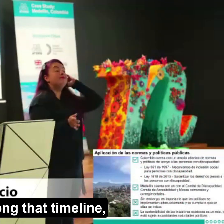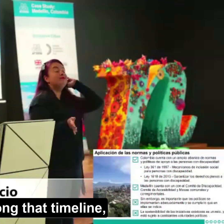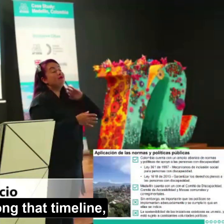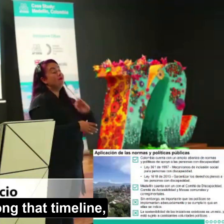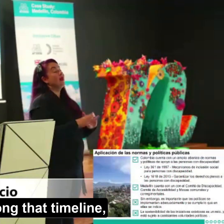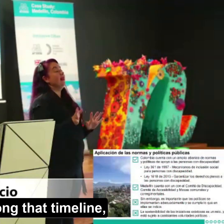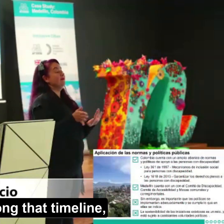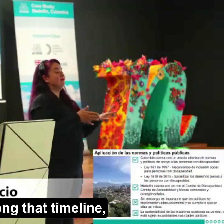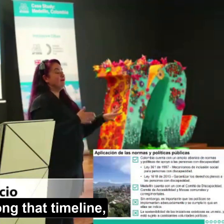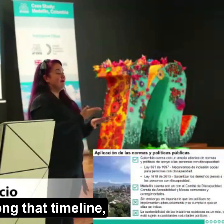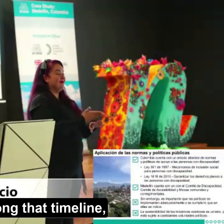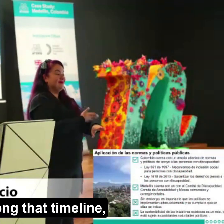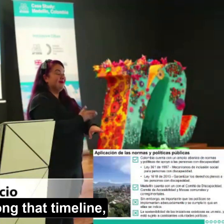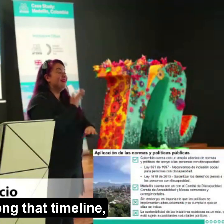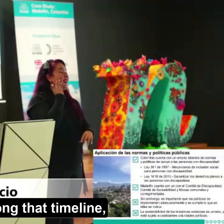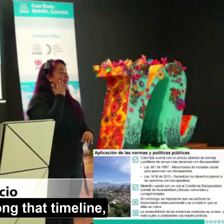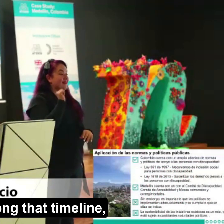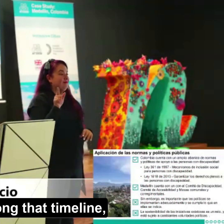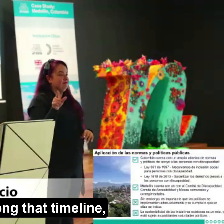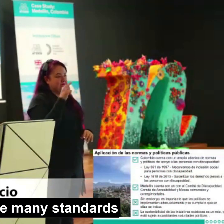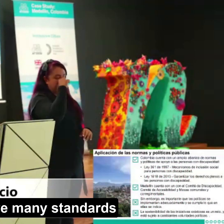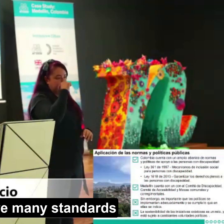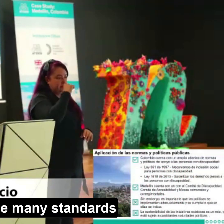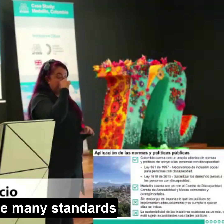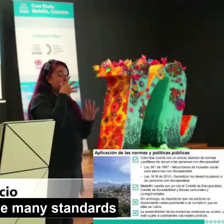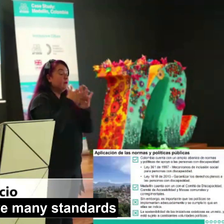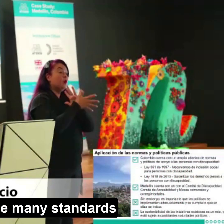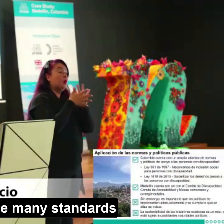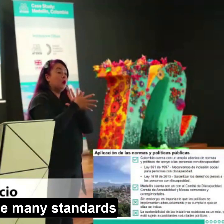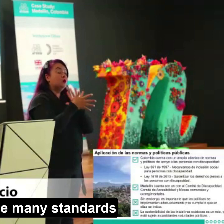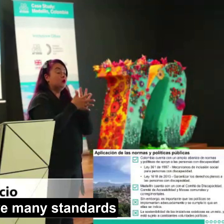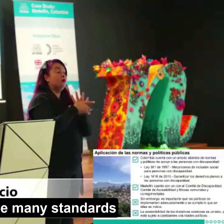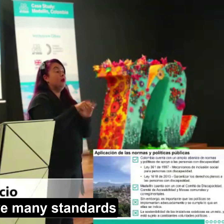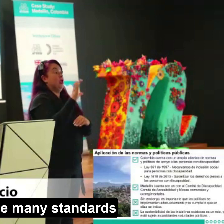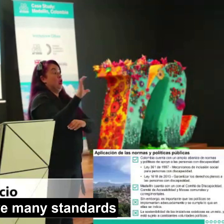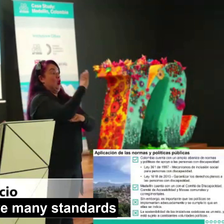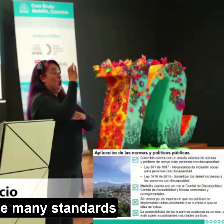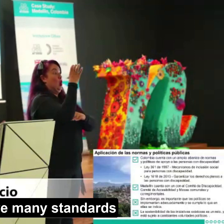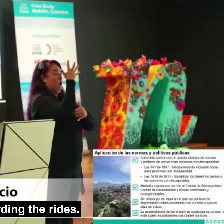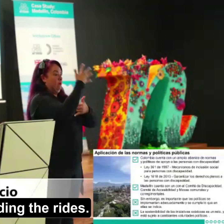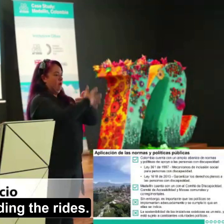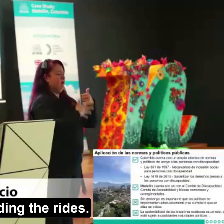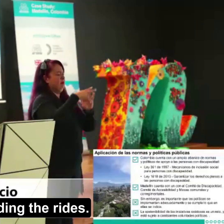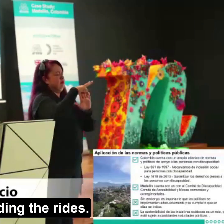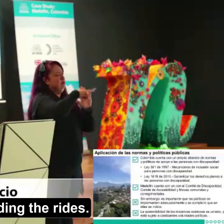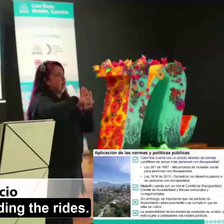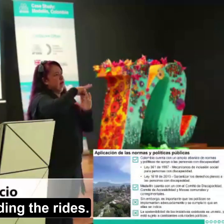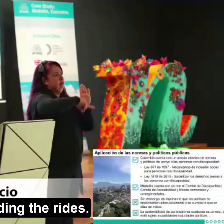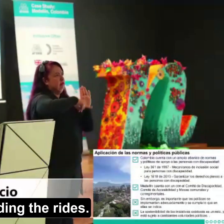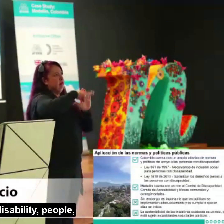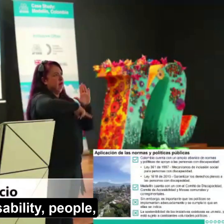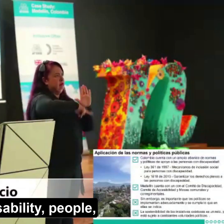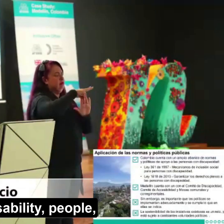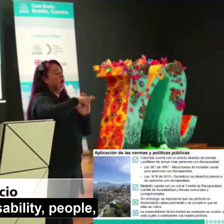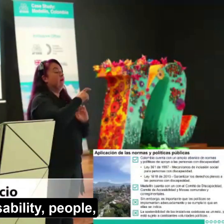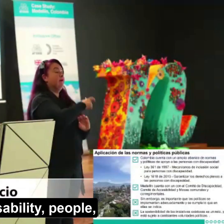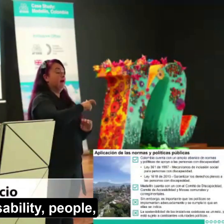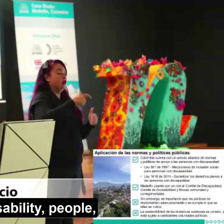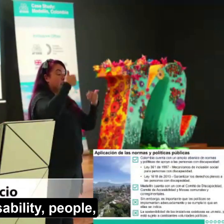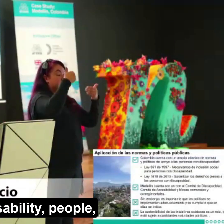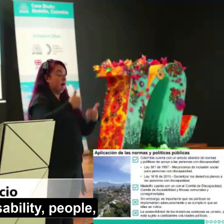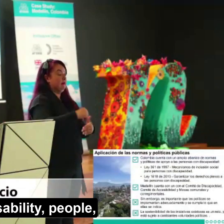Maria Isabel said along that timeline, we do have many standards regarding the rights